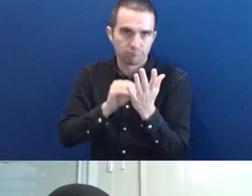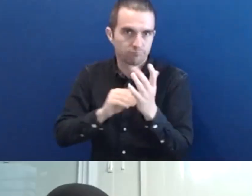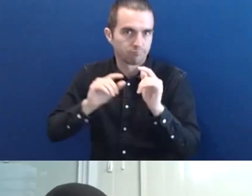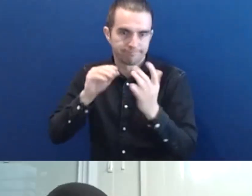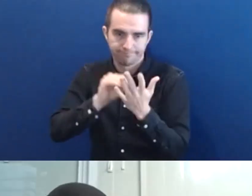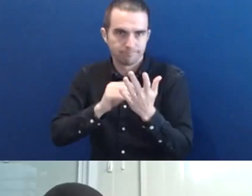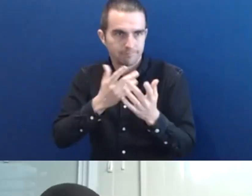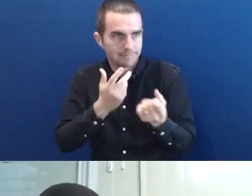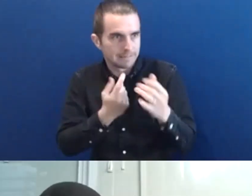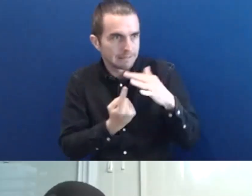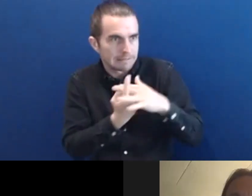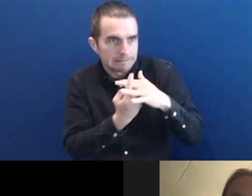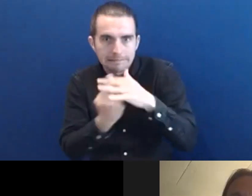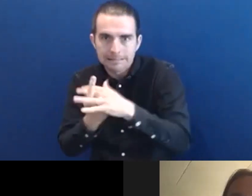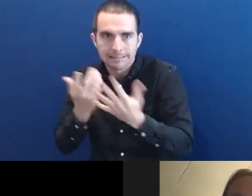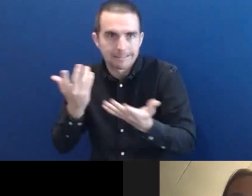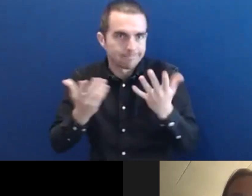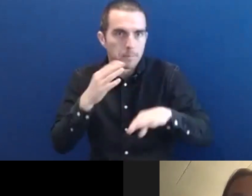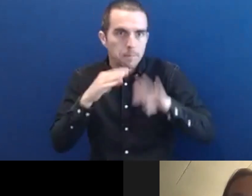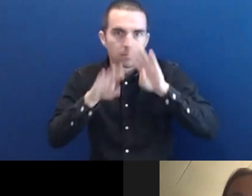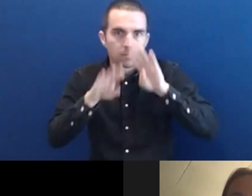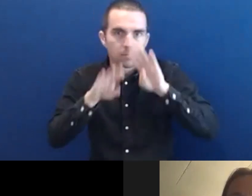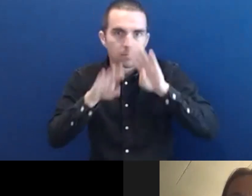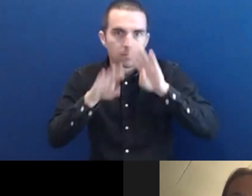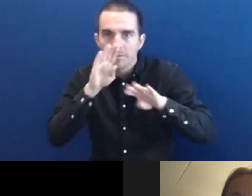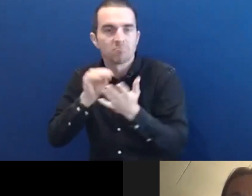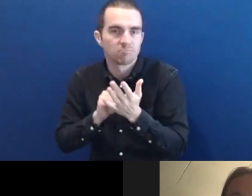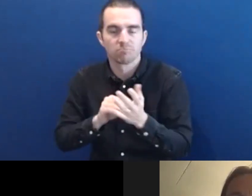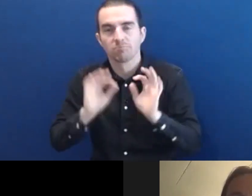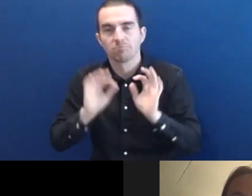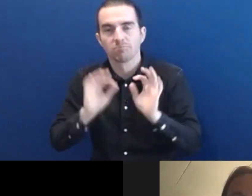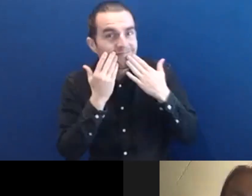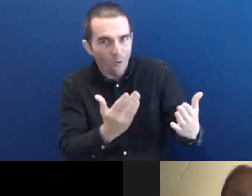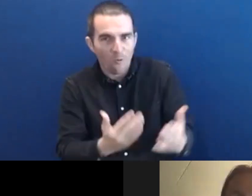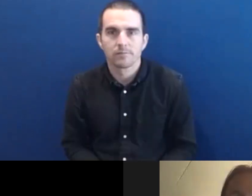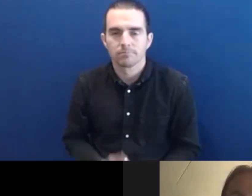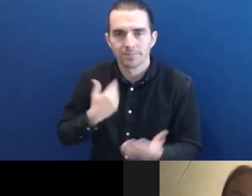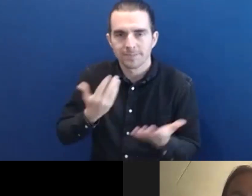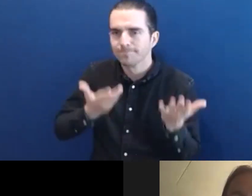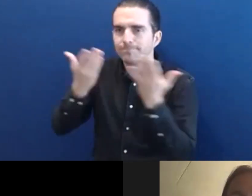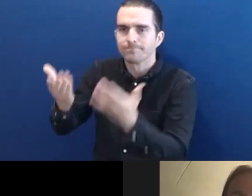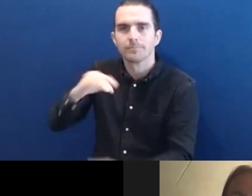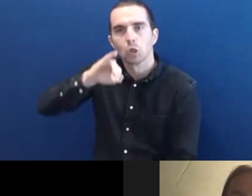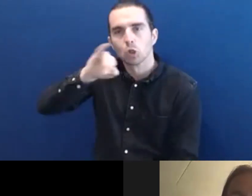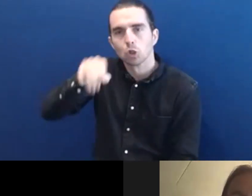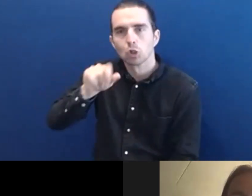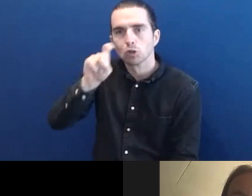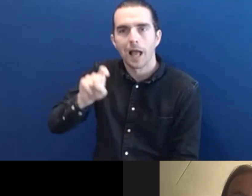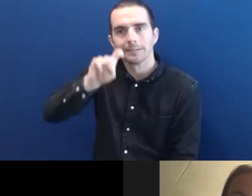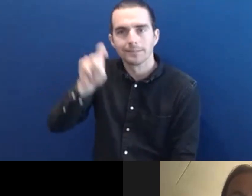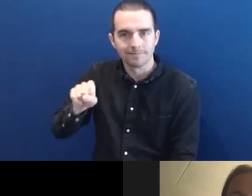Jazz to prompt us towards the questions so we can start our interaction.